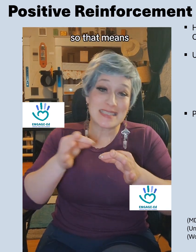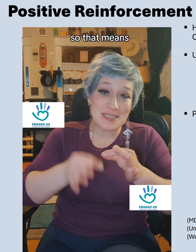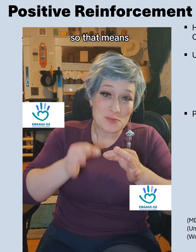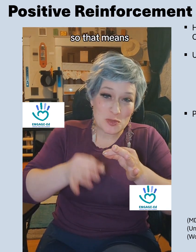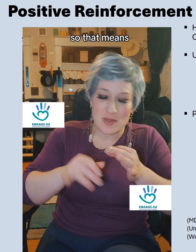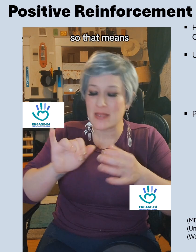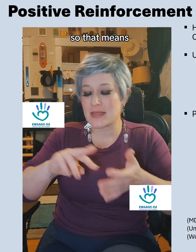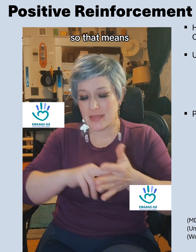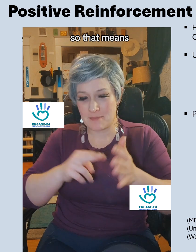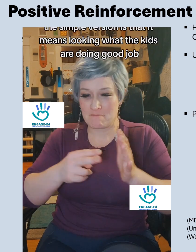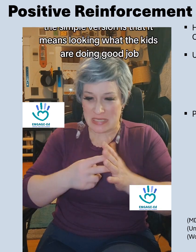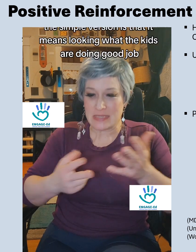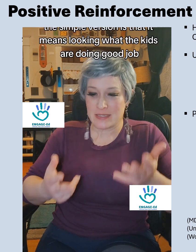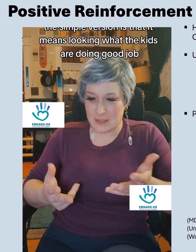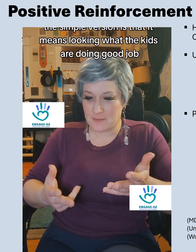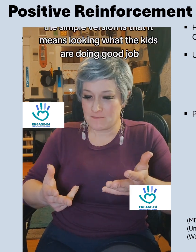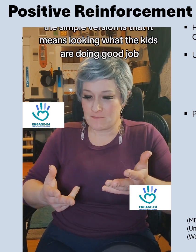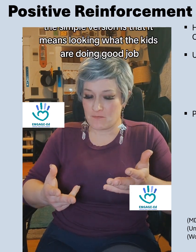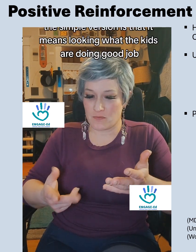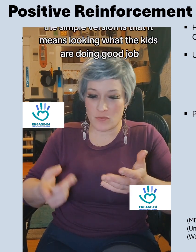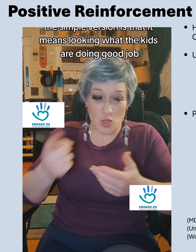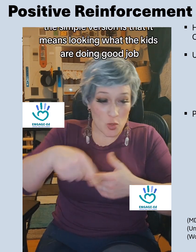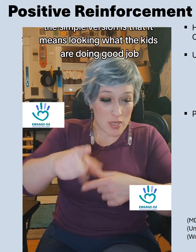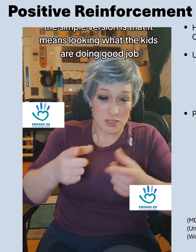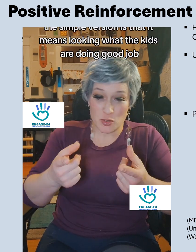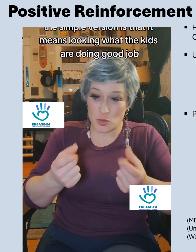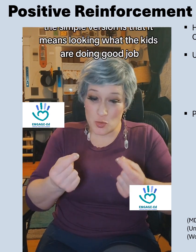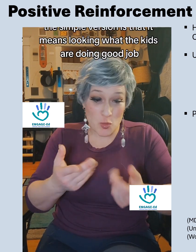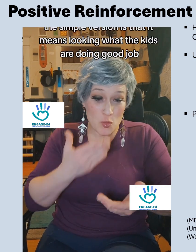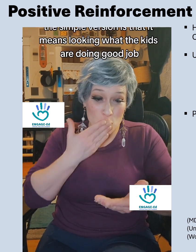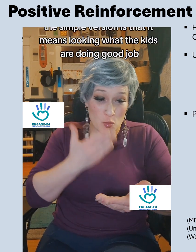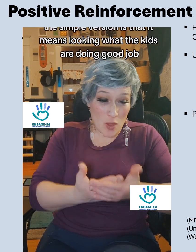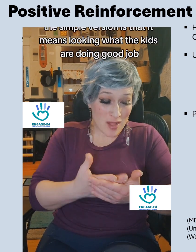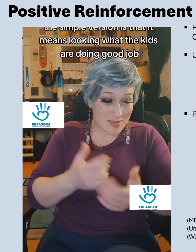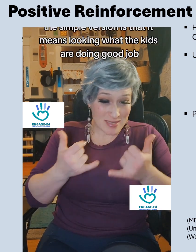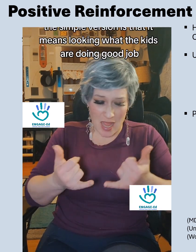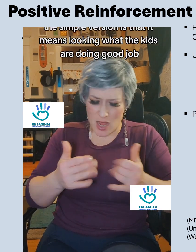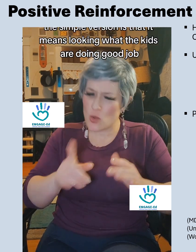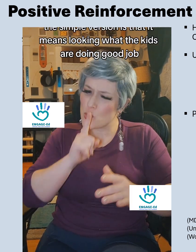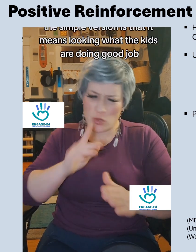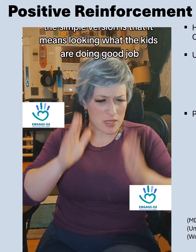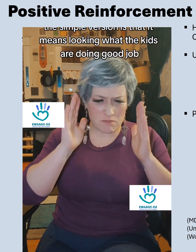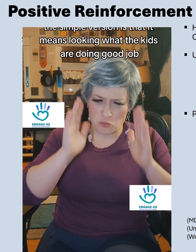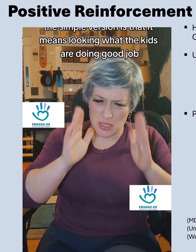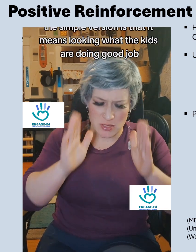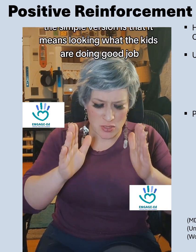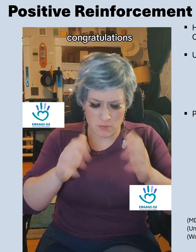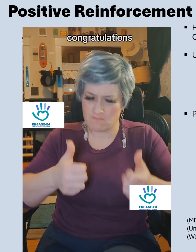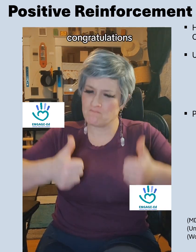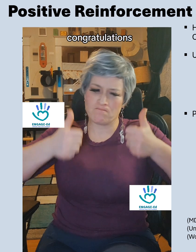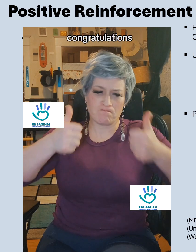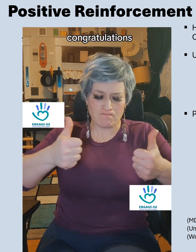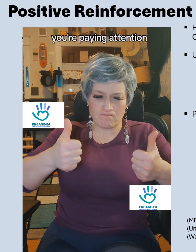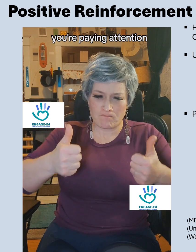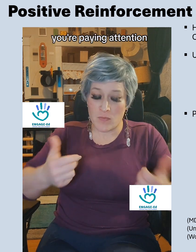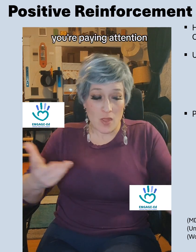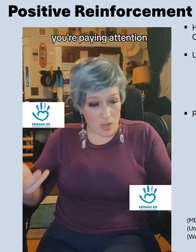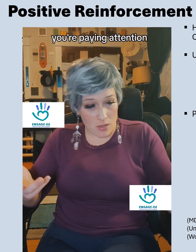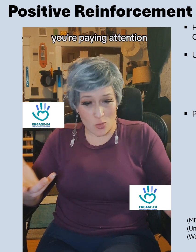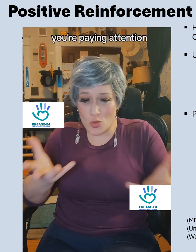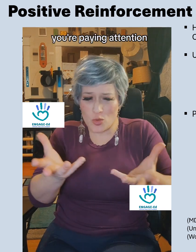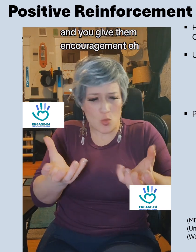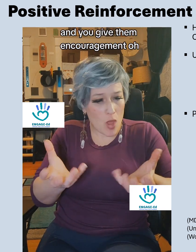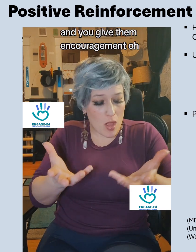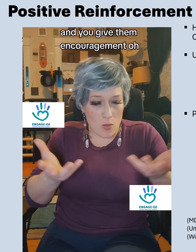So that means the simple version is that it means you're looking at what the kids are doing. Good job. Congratulations. You're paying